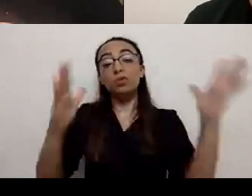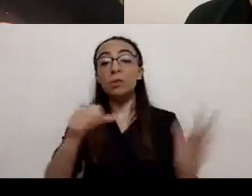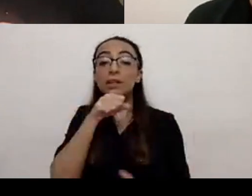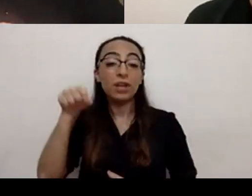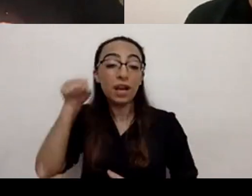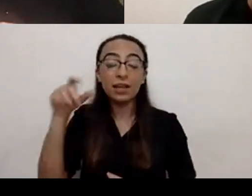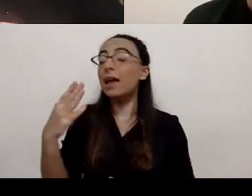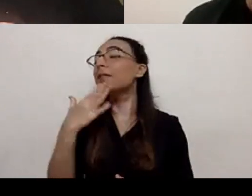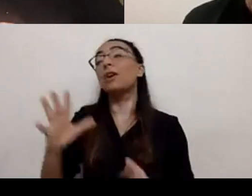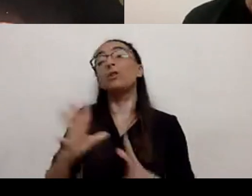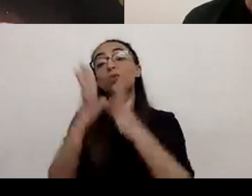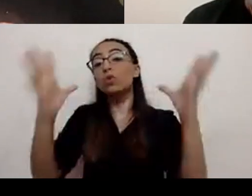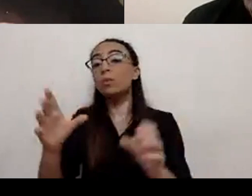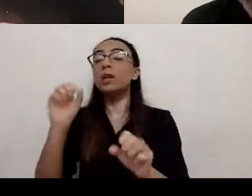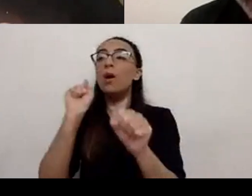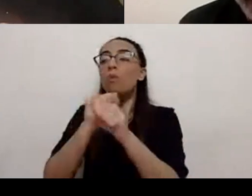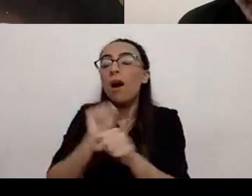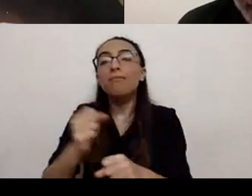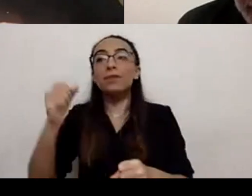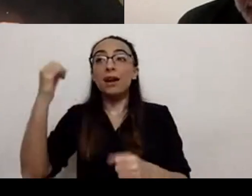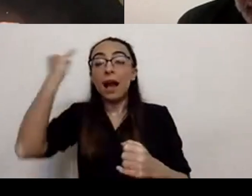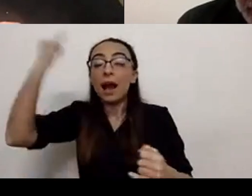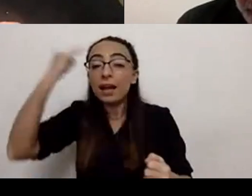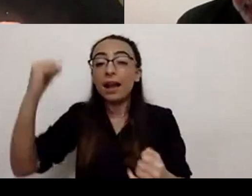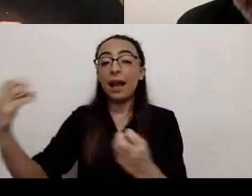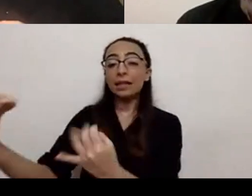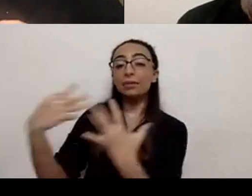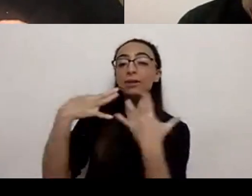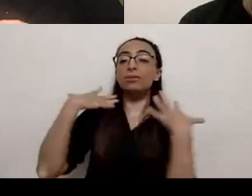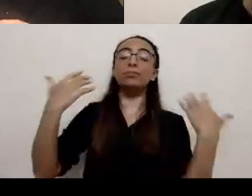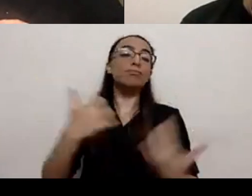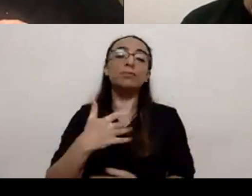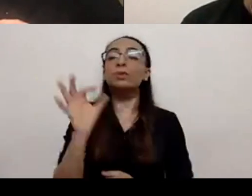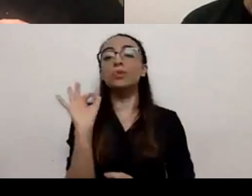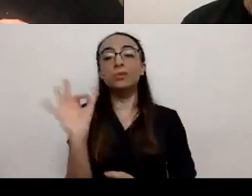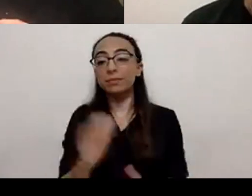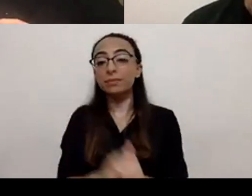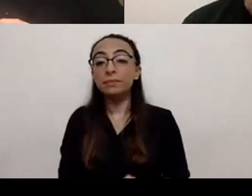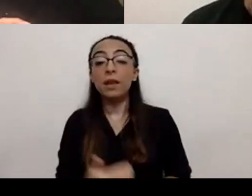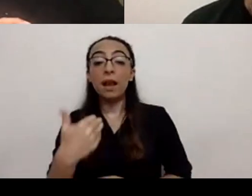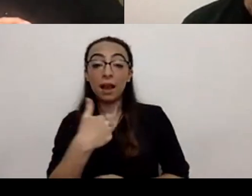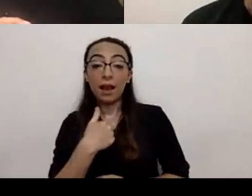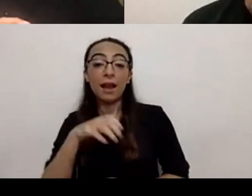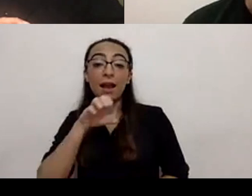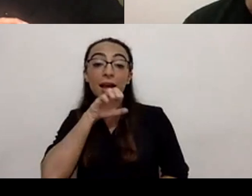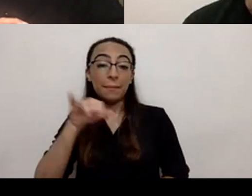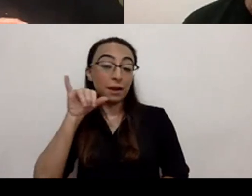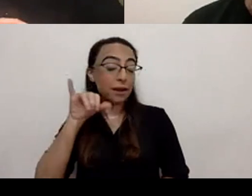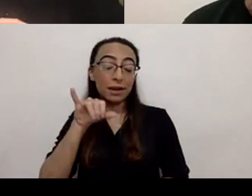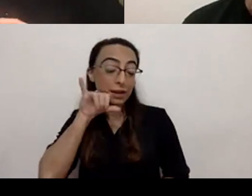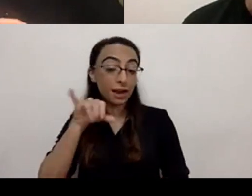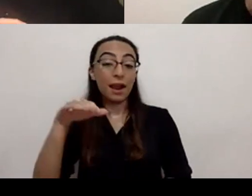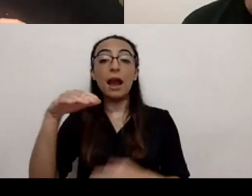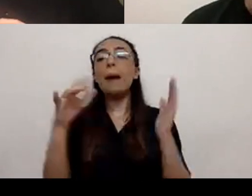you for being a very, very much thoughtful inspiration. We at Enable India believe that technology is an